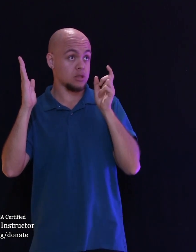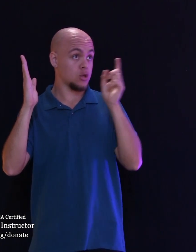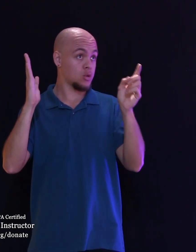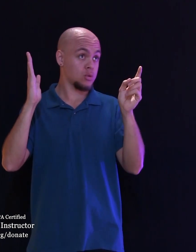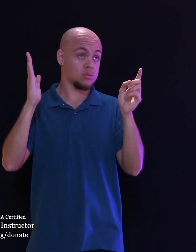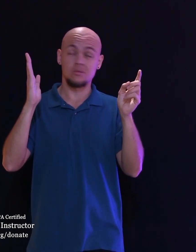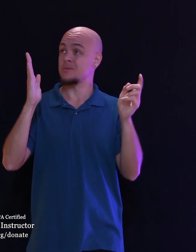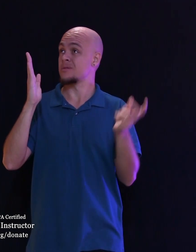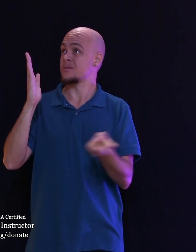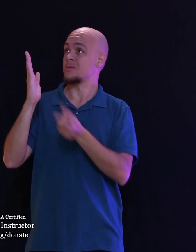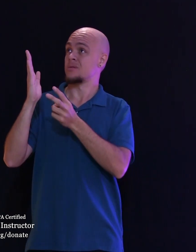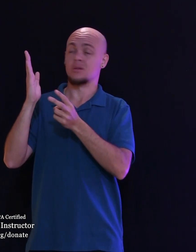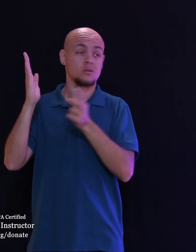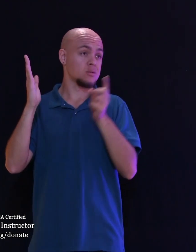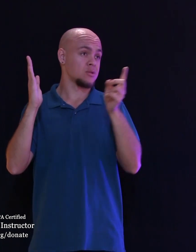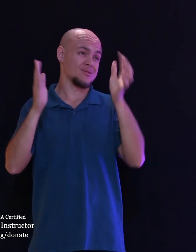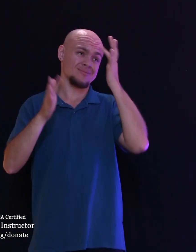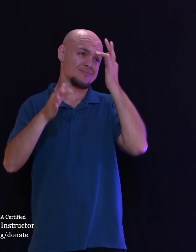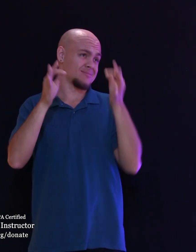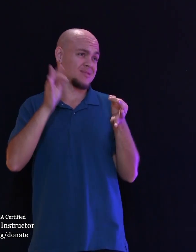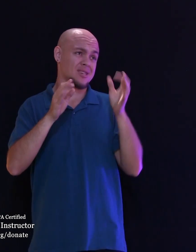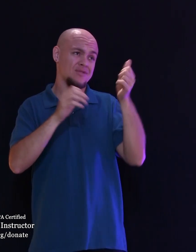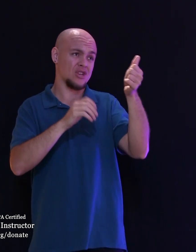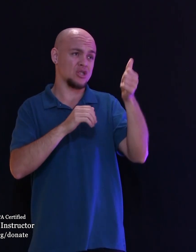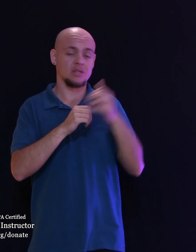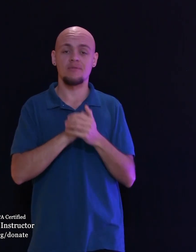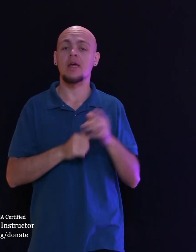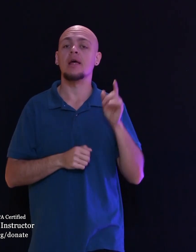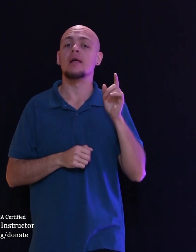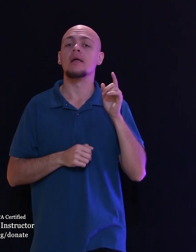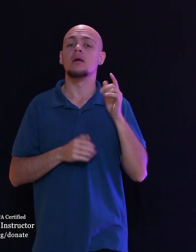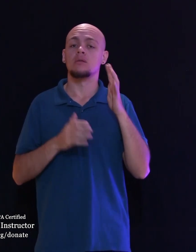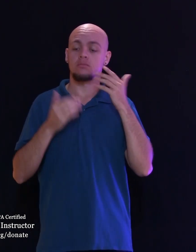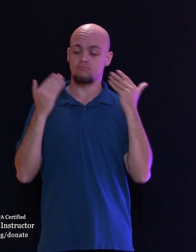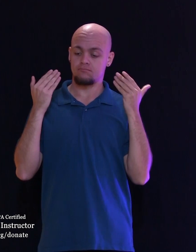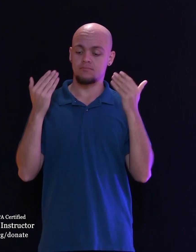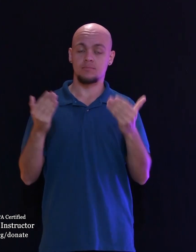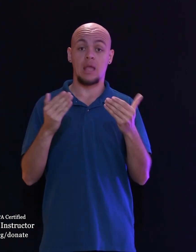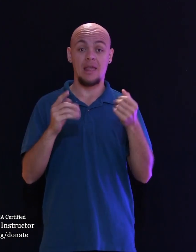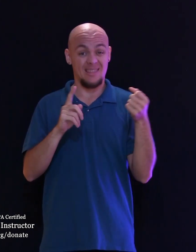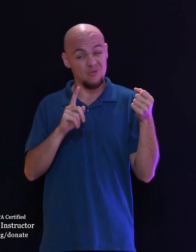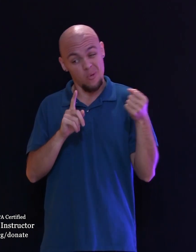it. Peter would be imprisoned and beaten on several occasions